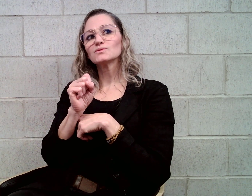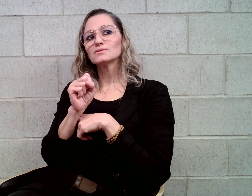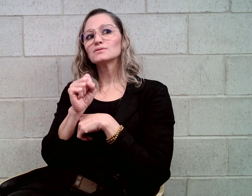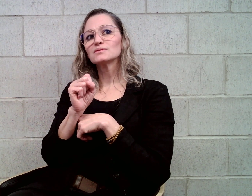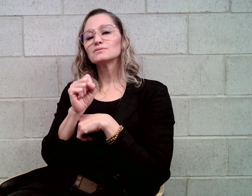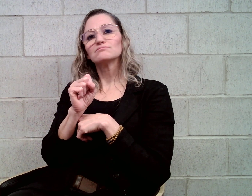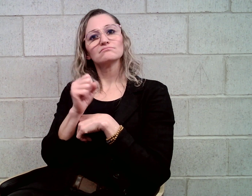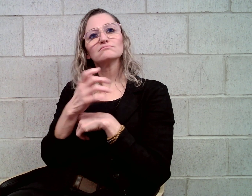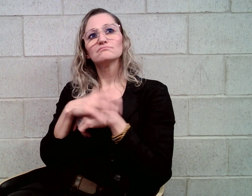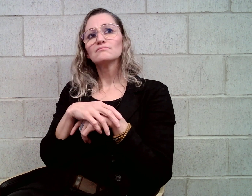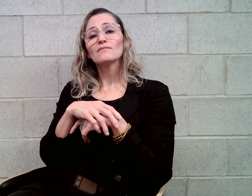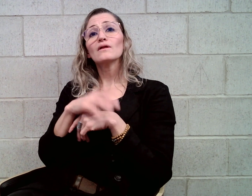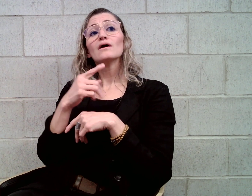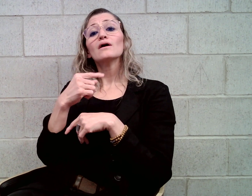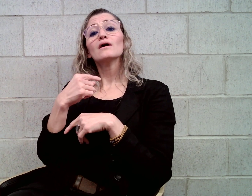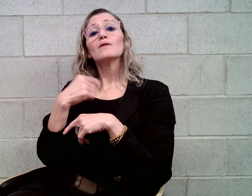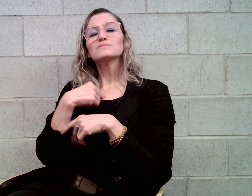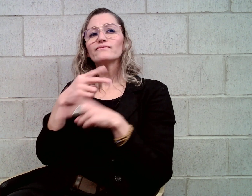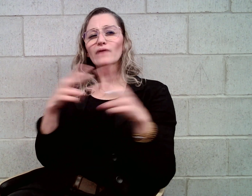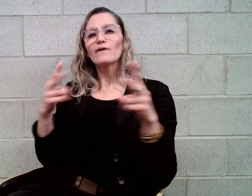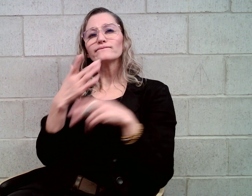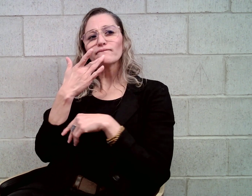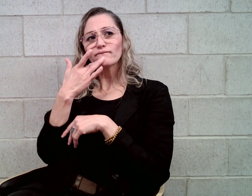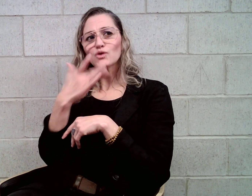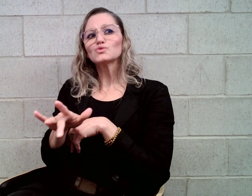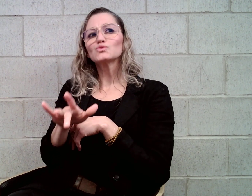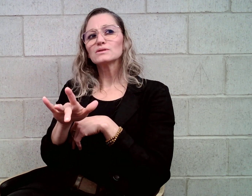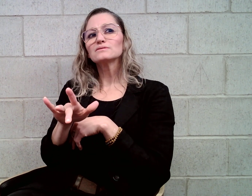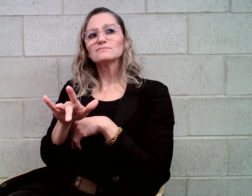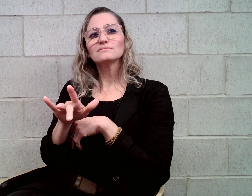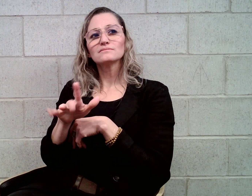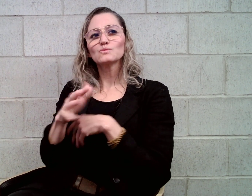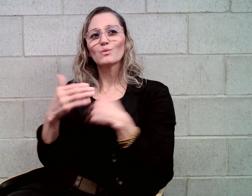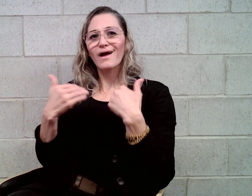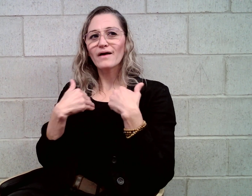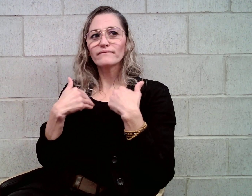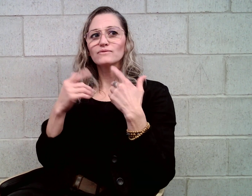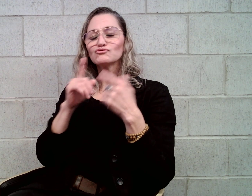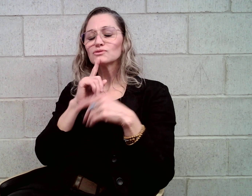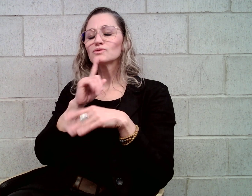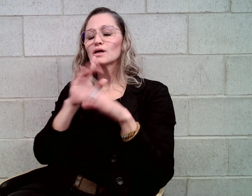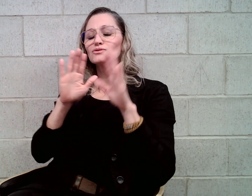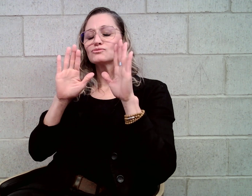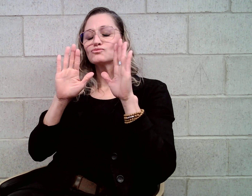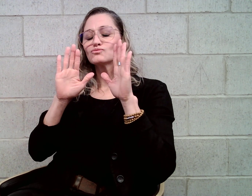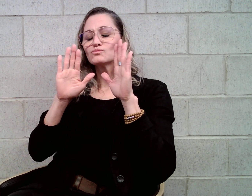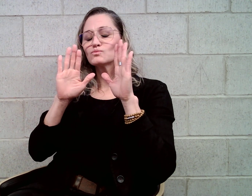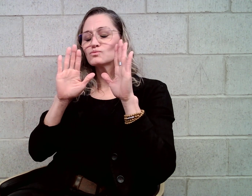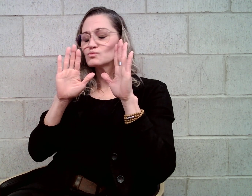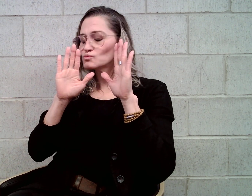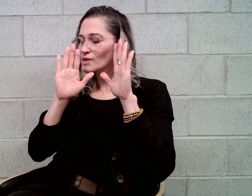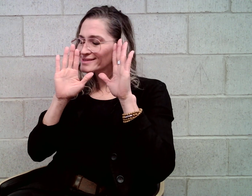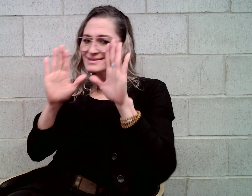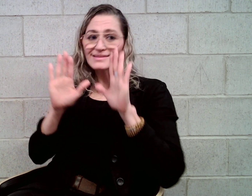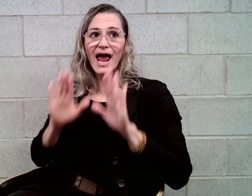When I have to answer it, I have to go back to high school. I was very fortunate that I had an